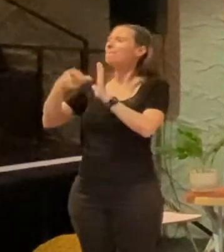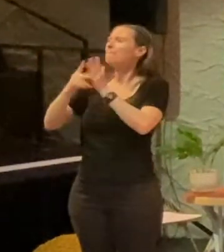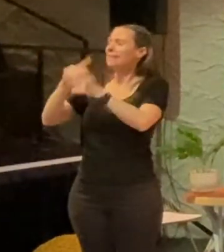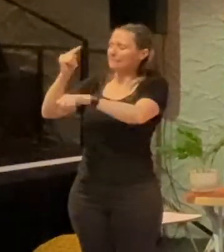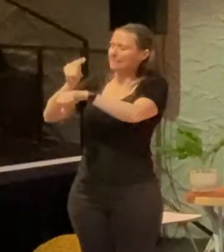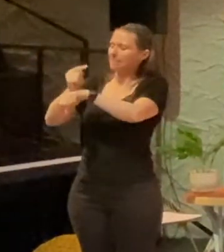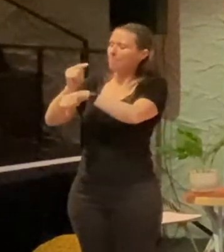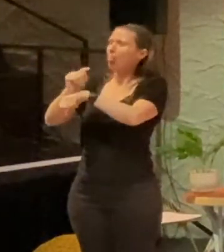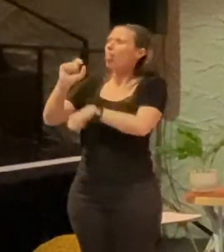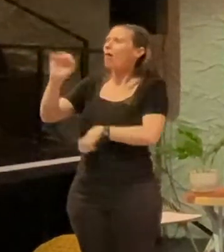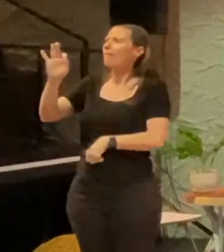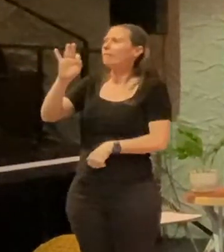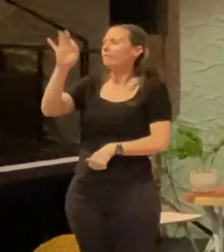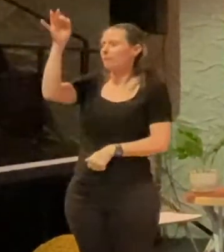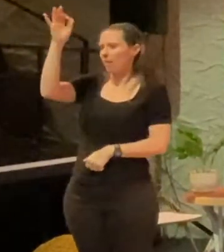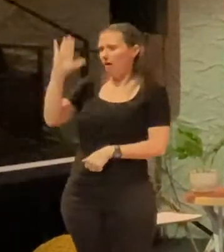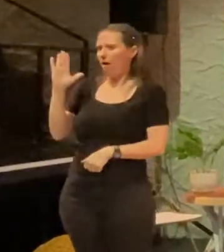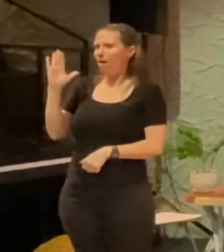God.